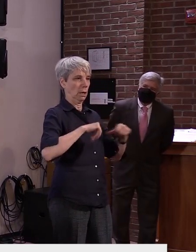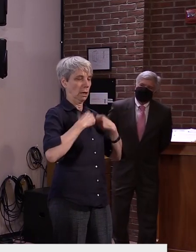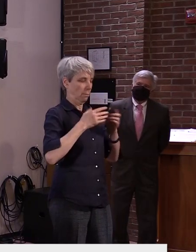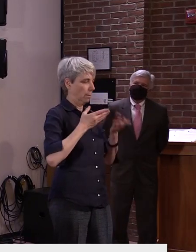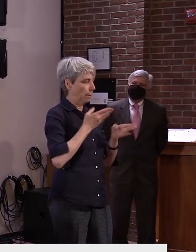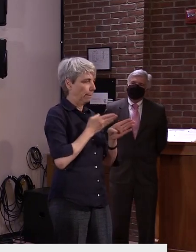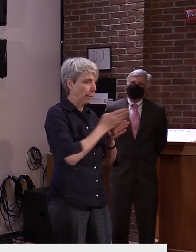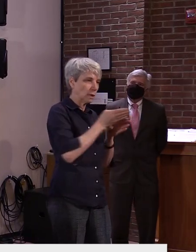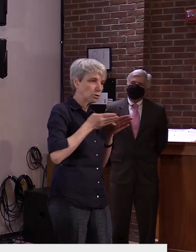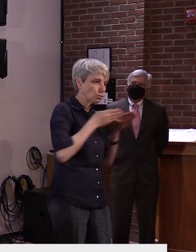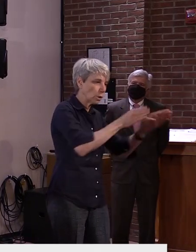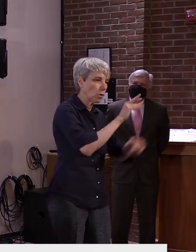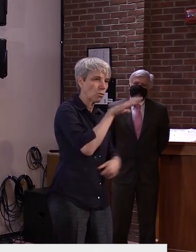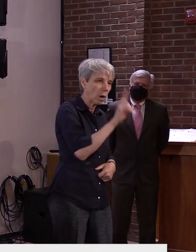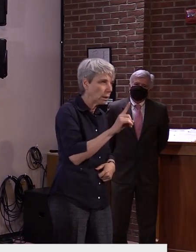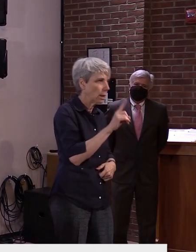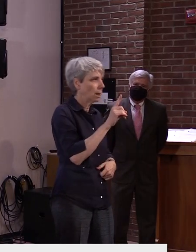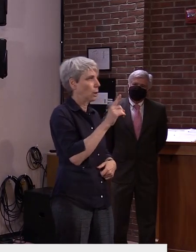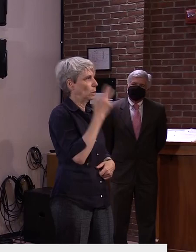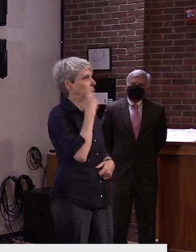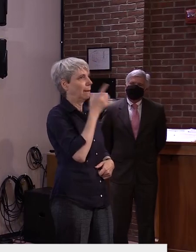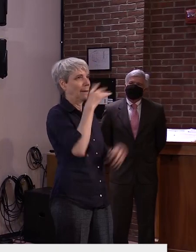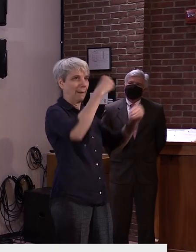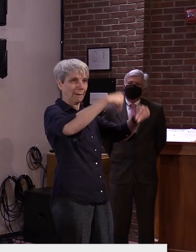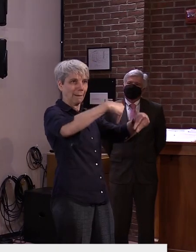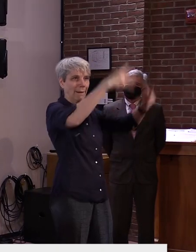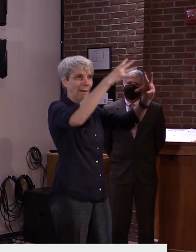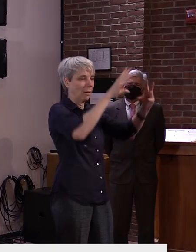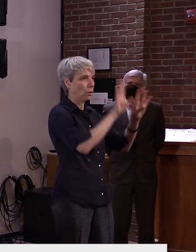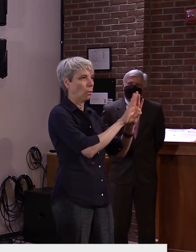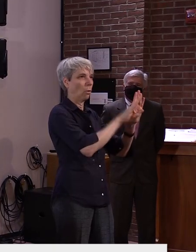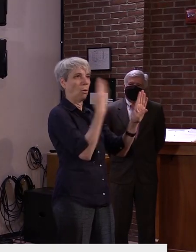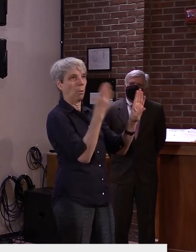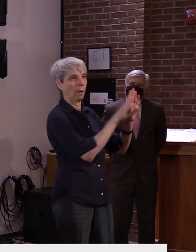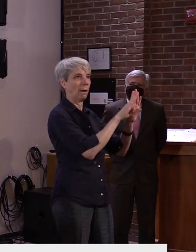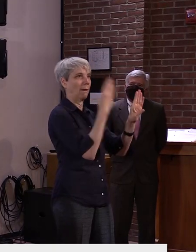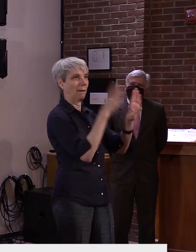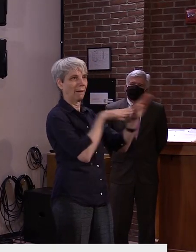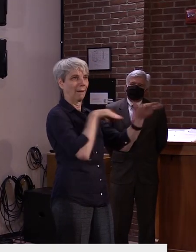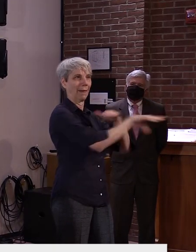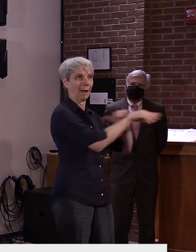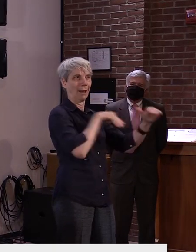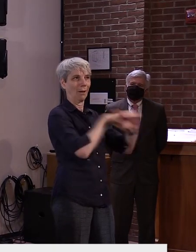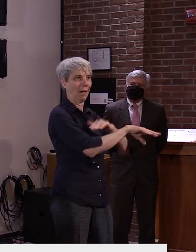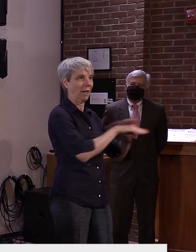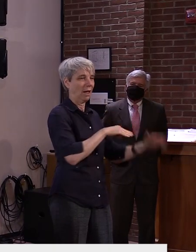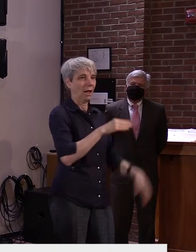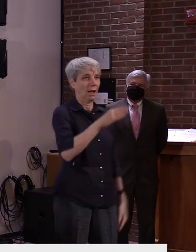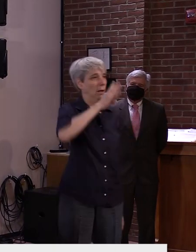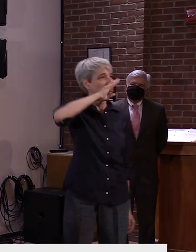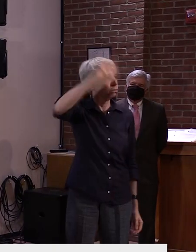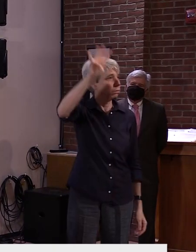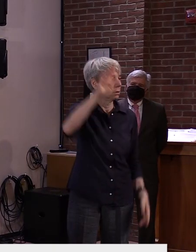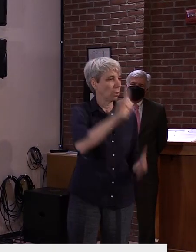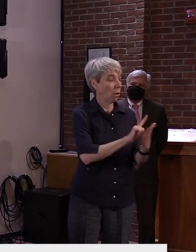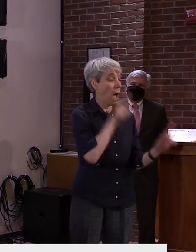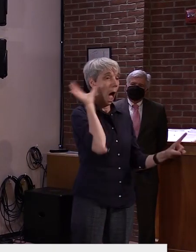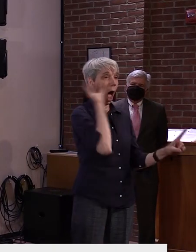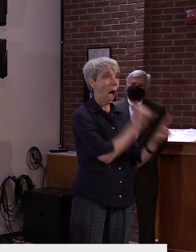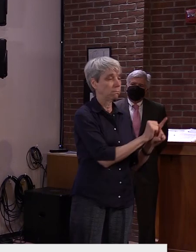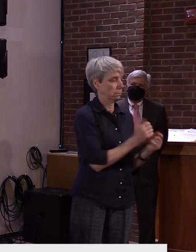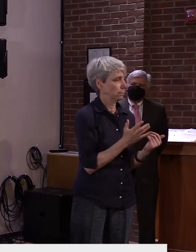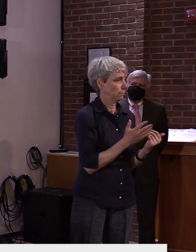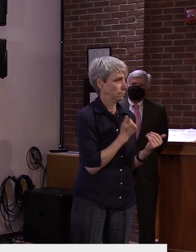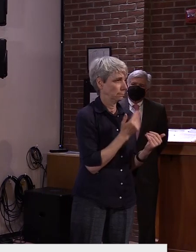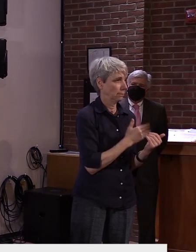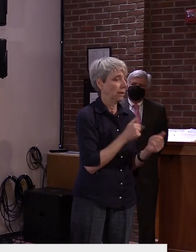with the lights on and people coming in and out and showing outward defiance to the law than